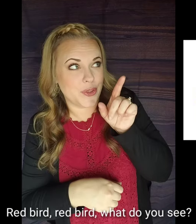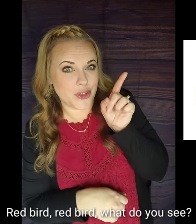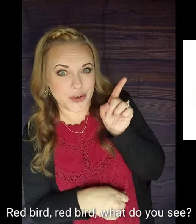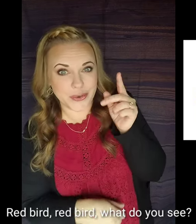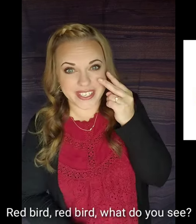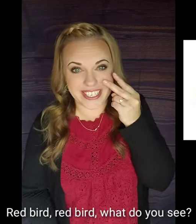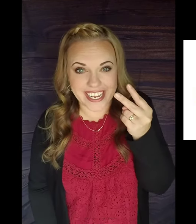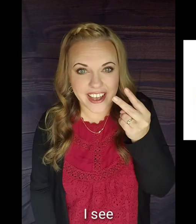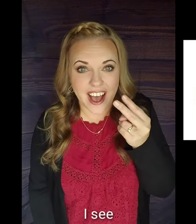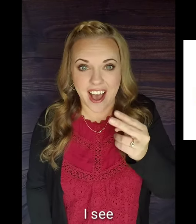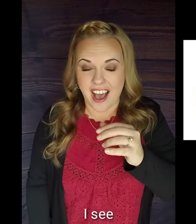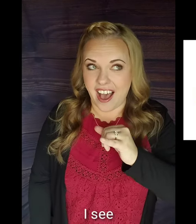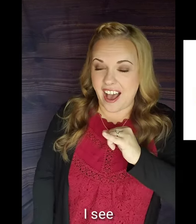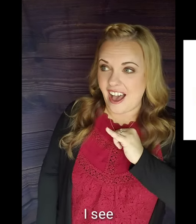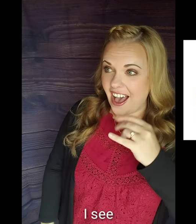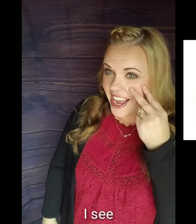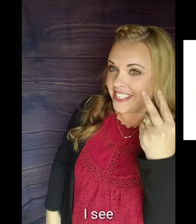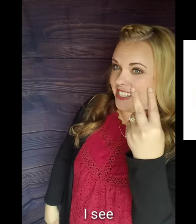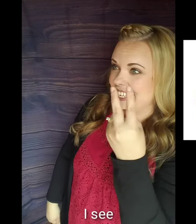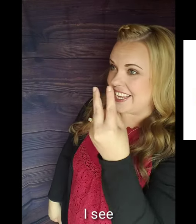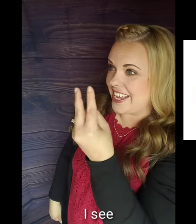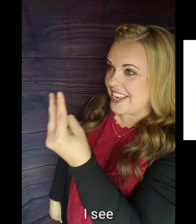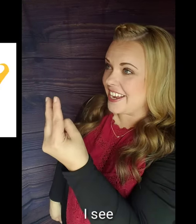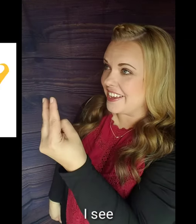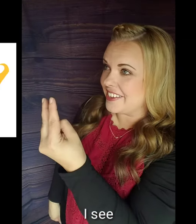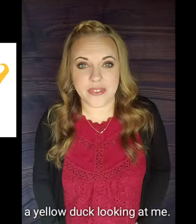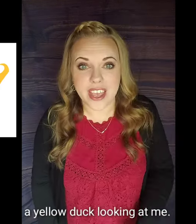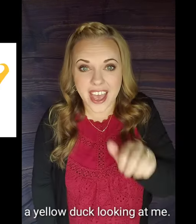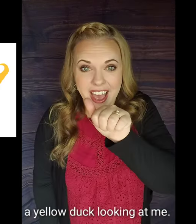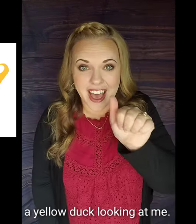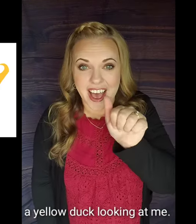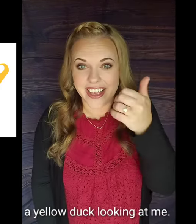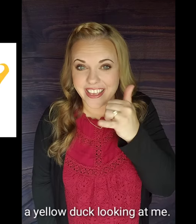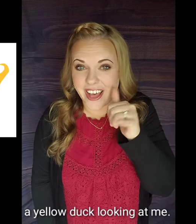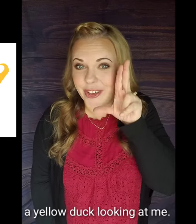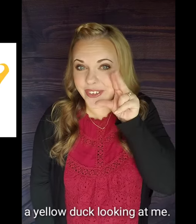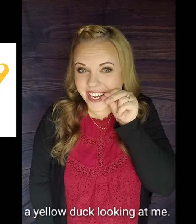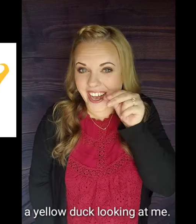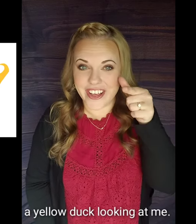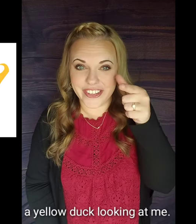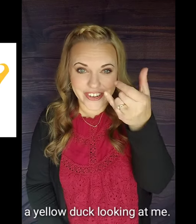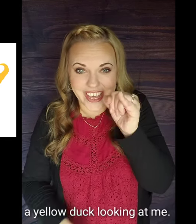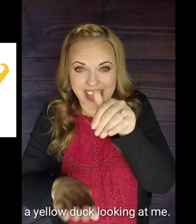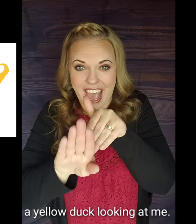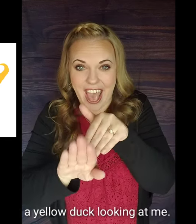you see? I see a yellow duck looking at